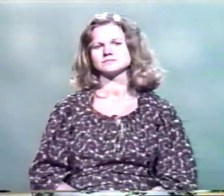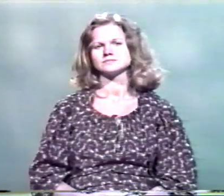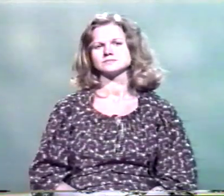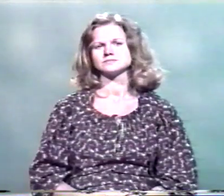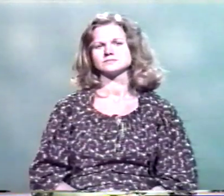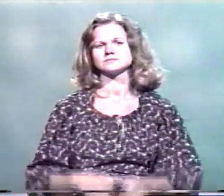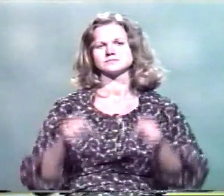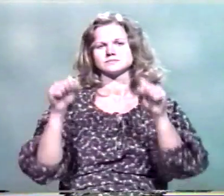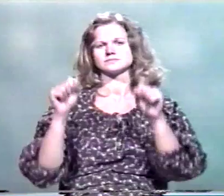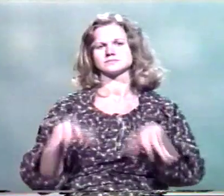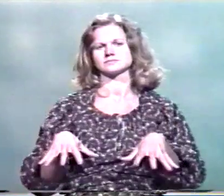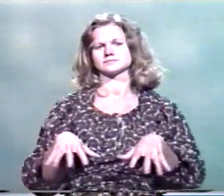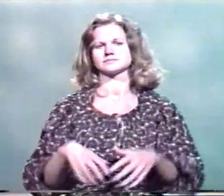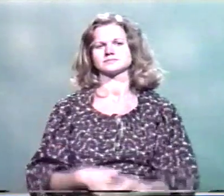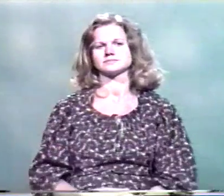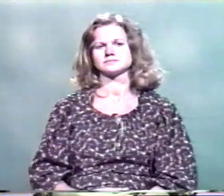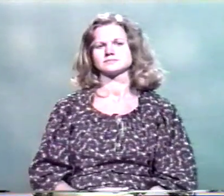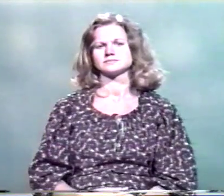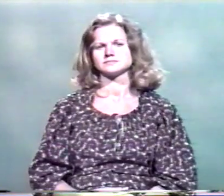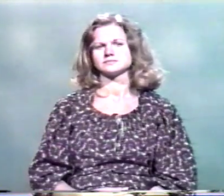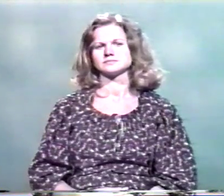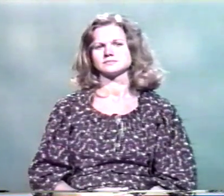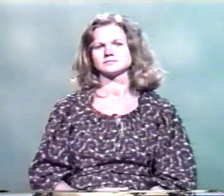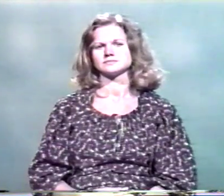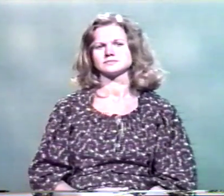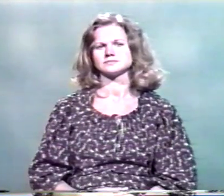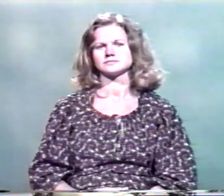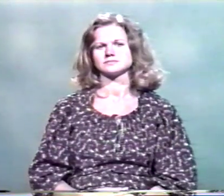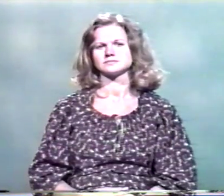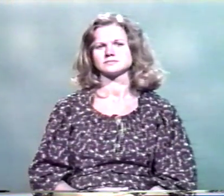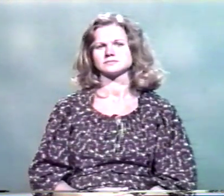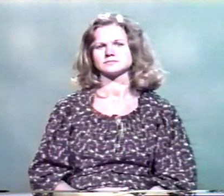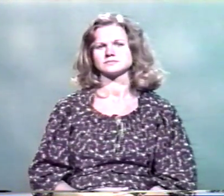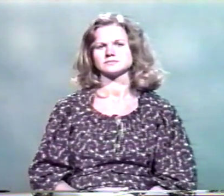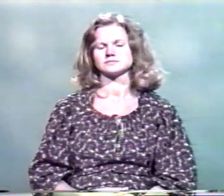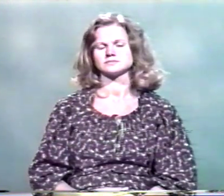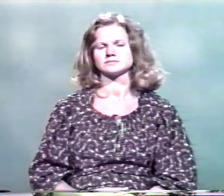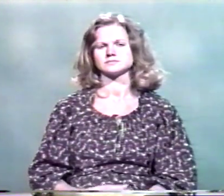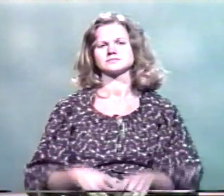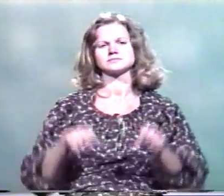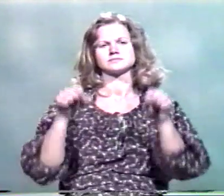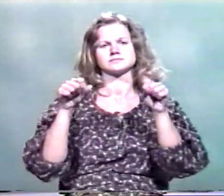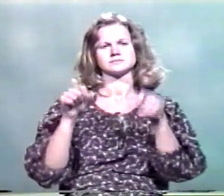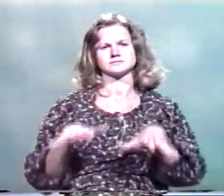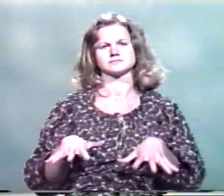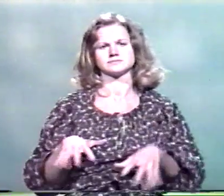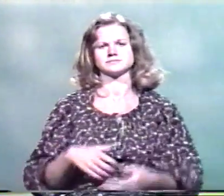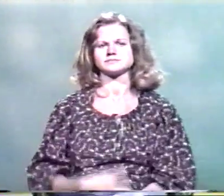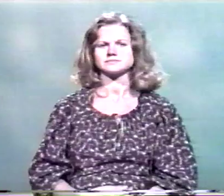To drop. This sign can be used in the sense of dropping plans.